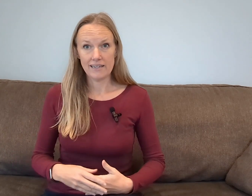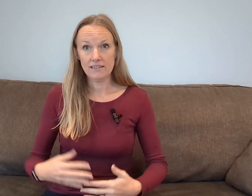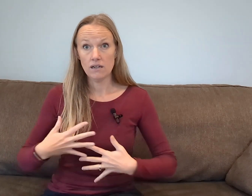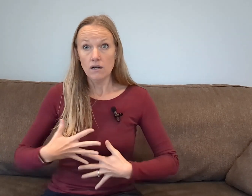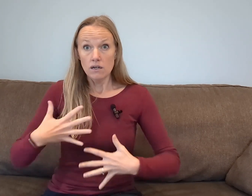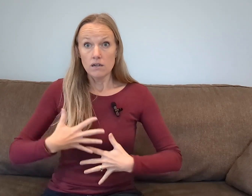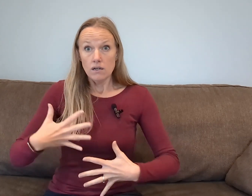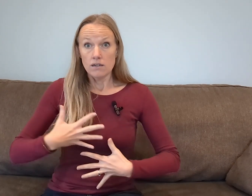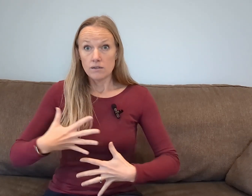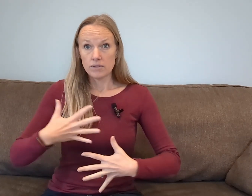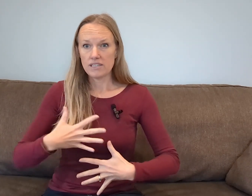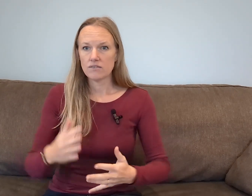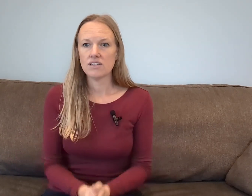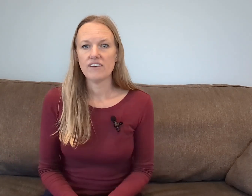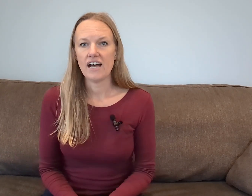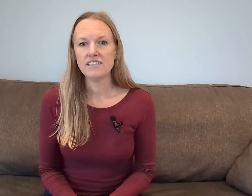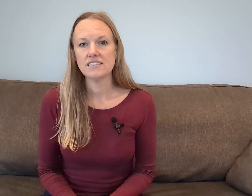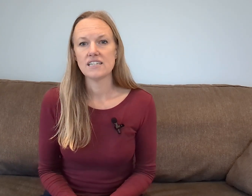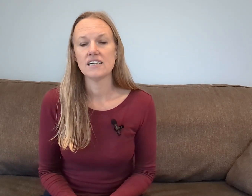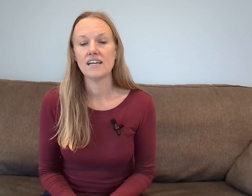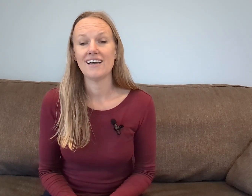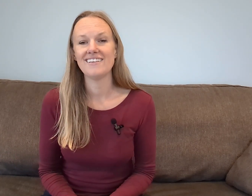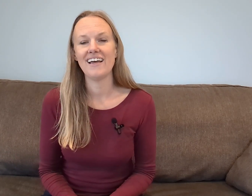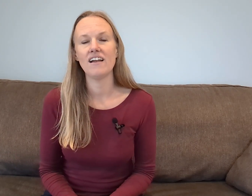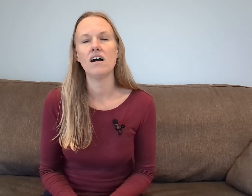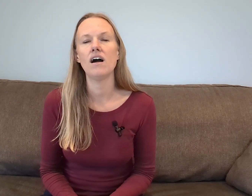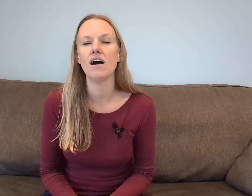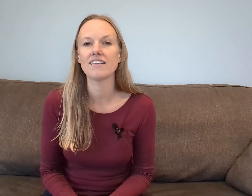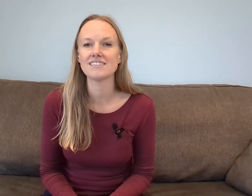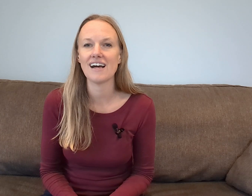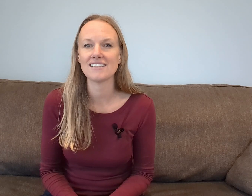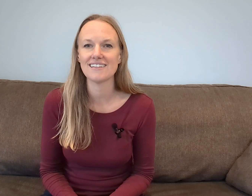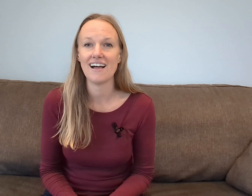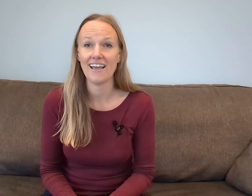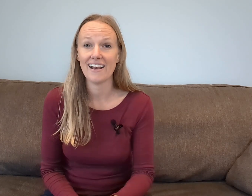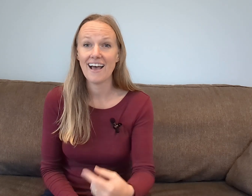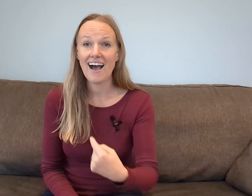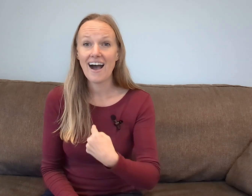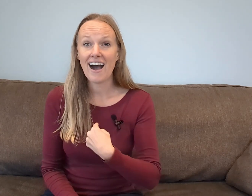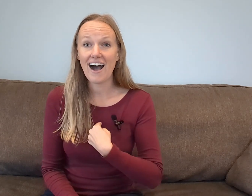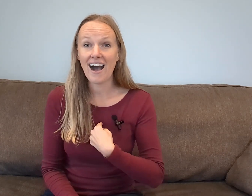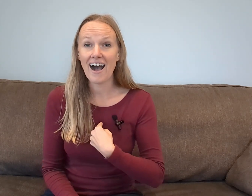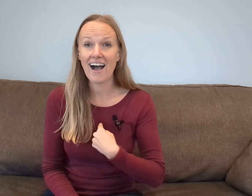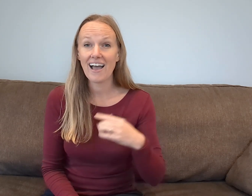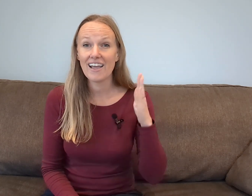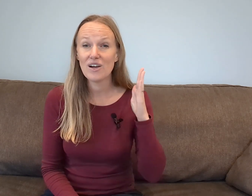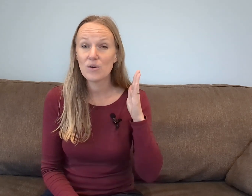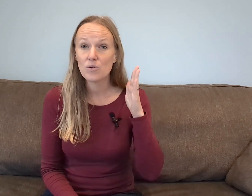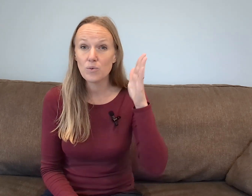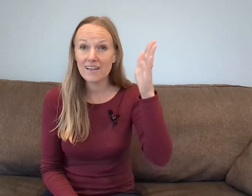okay, breathing really fast. And then this last line, I